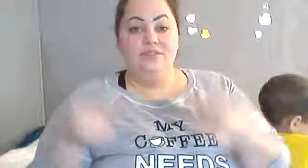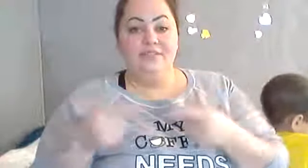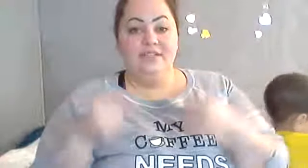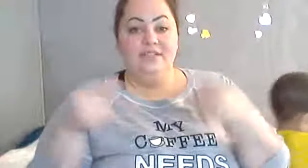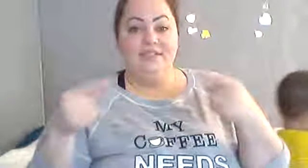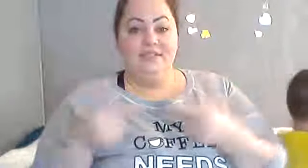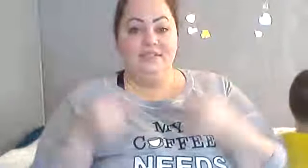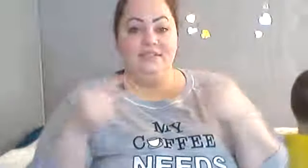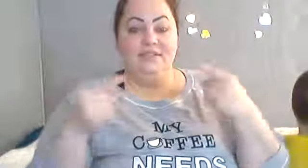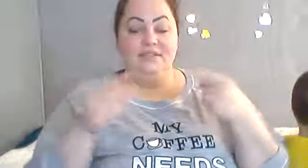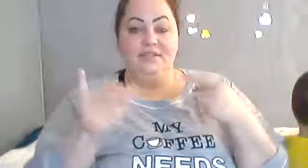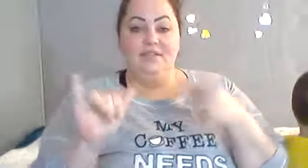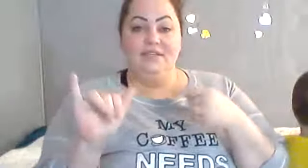Injury.